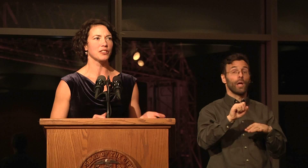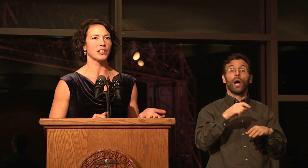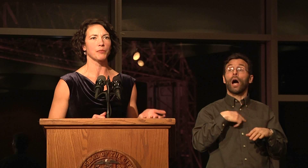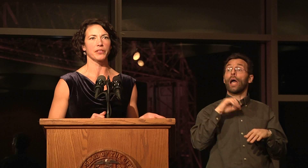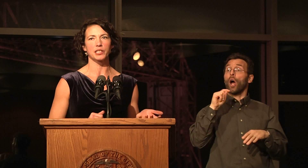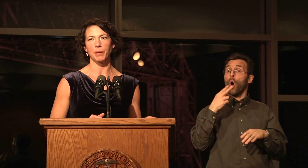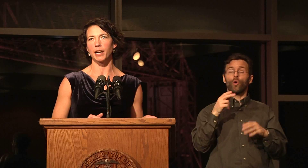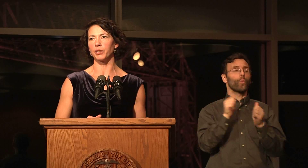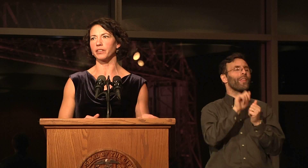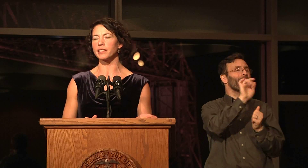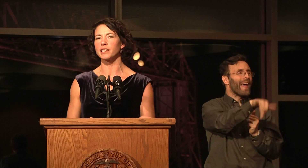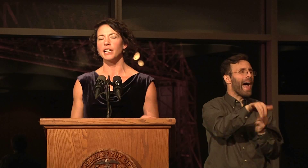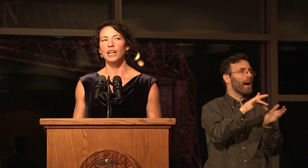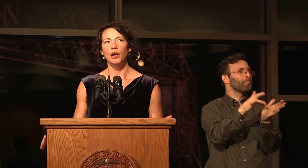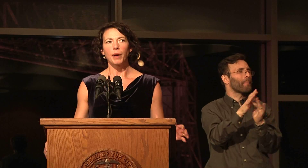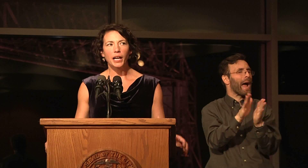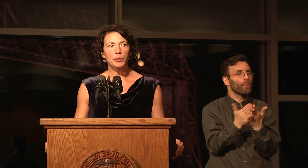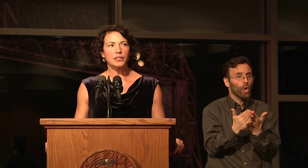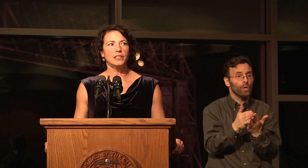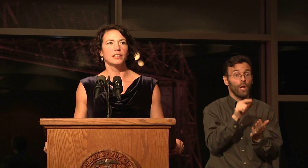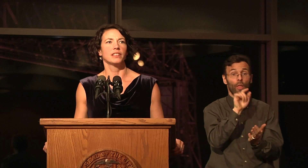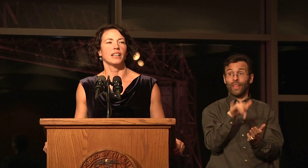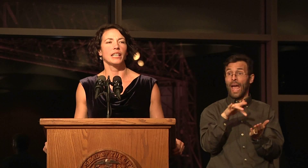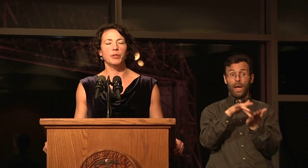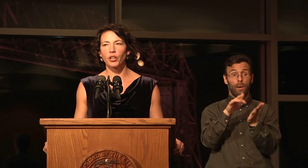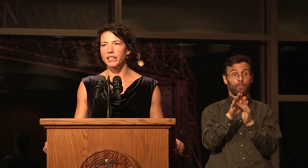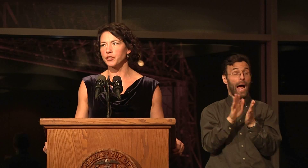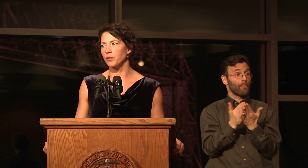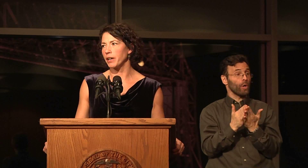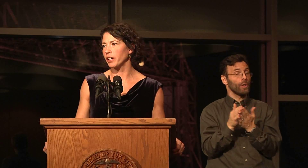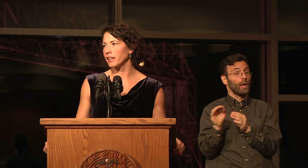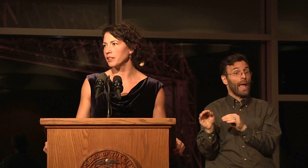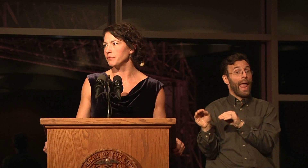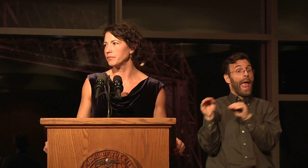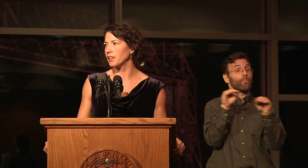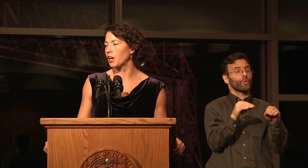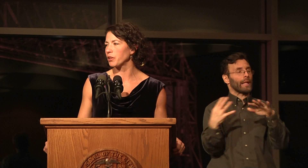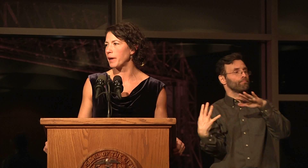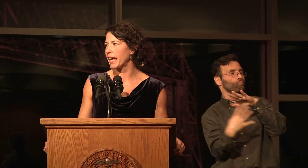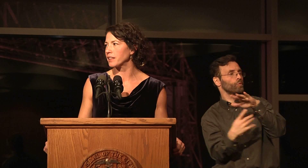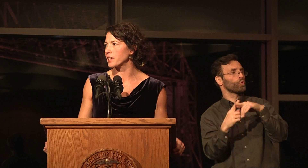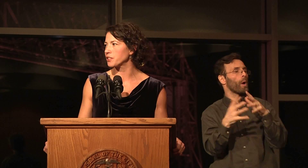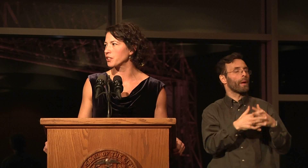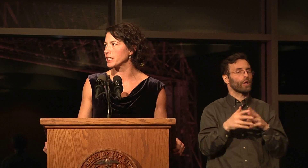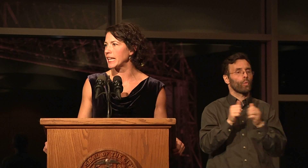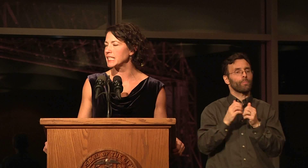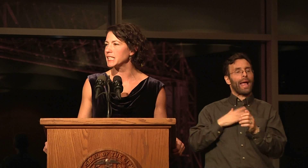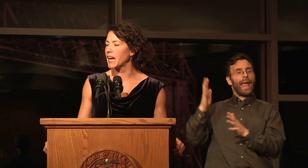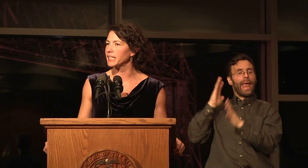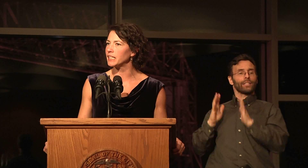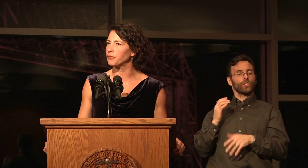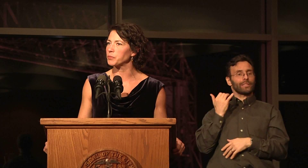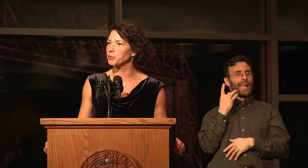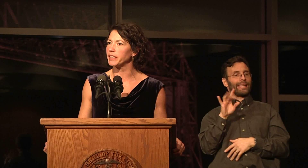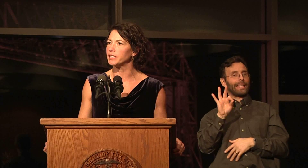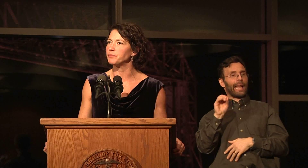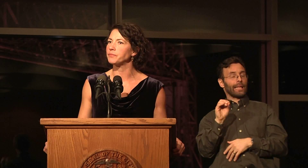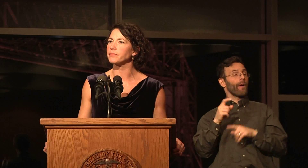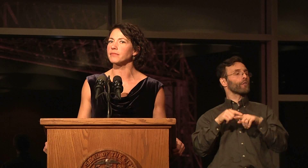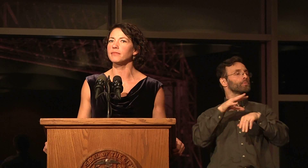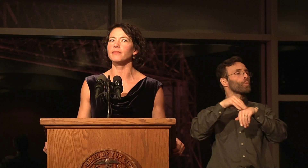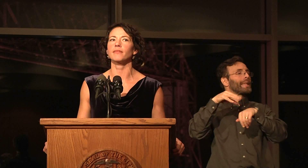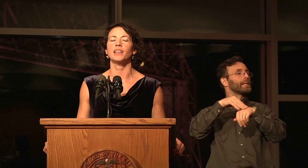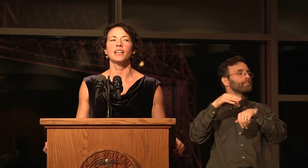oath intentionally with this Bible. This Bible immigrated to America along with my ancestors in 1890 from